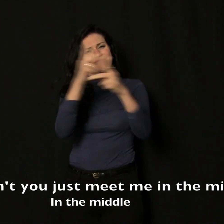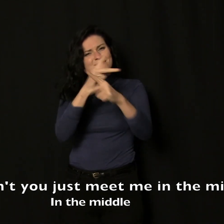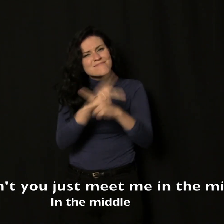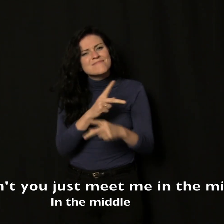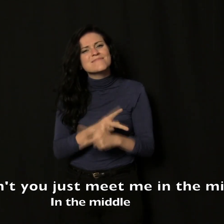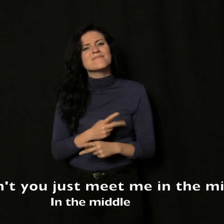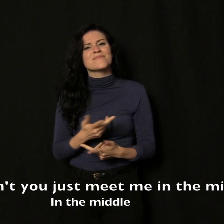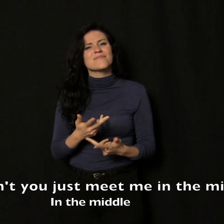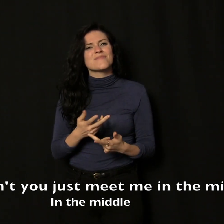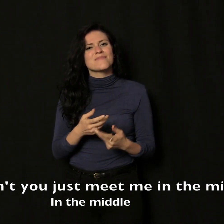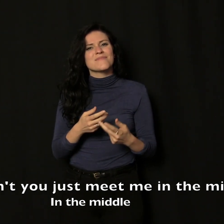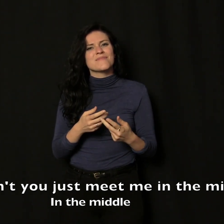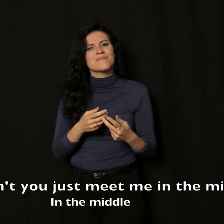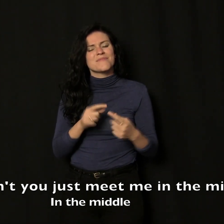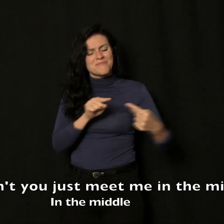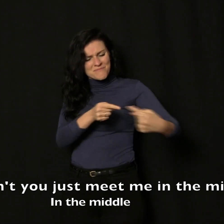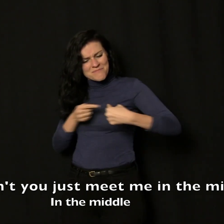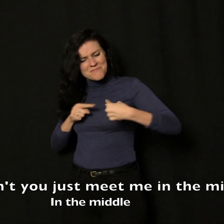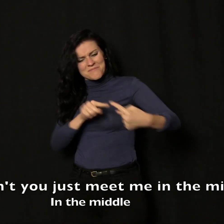middle? In the middle.